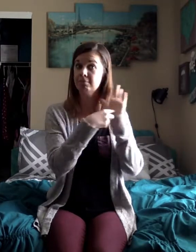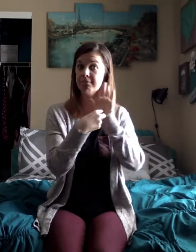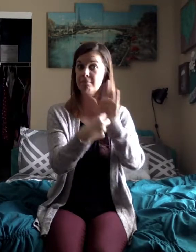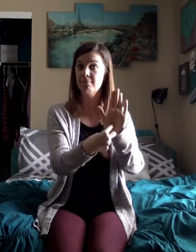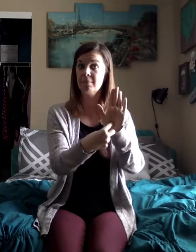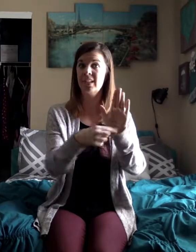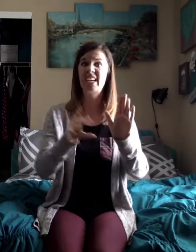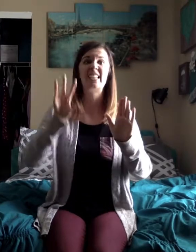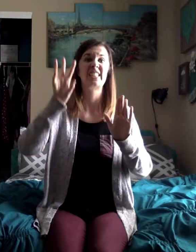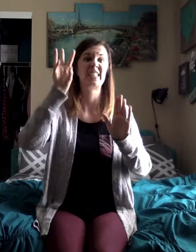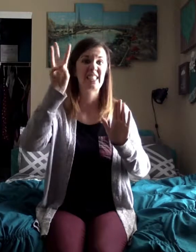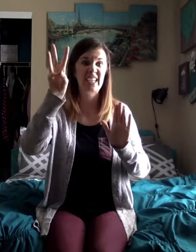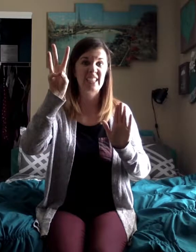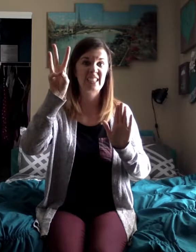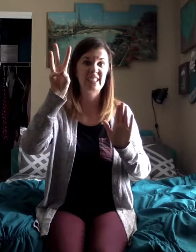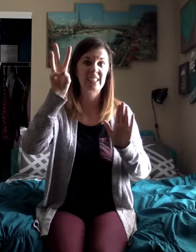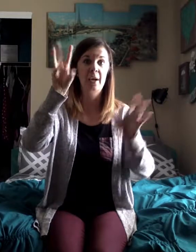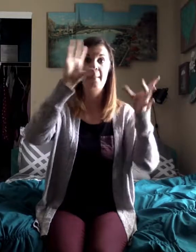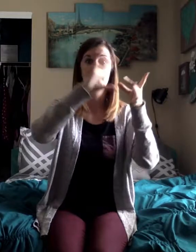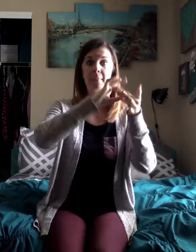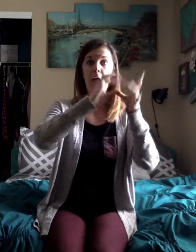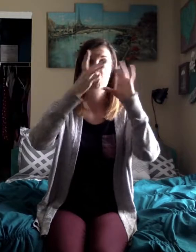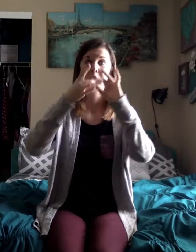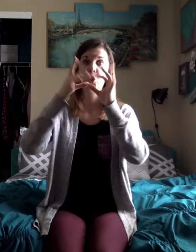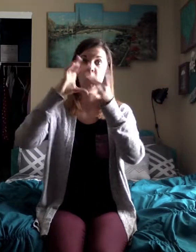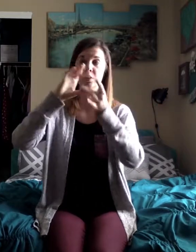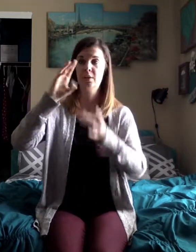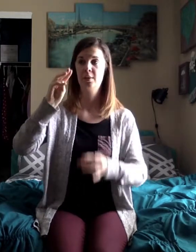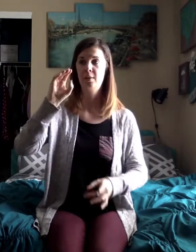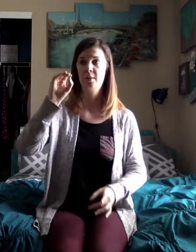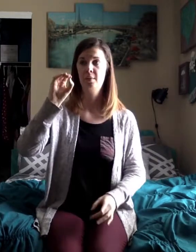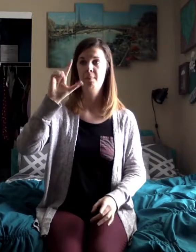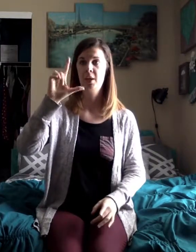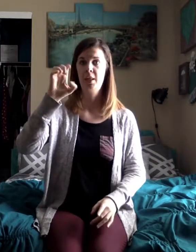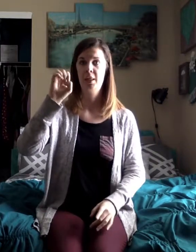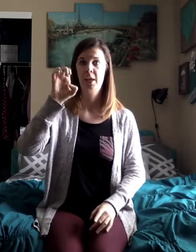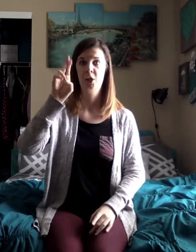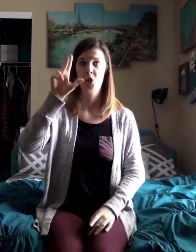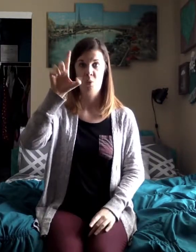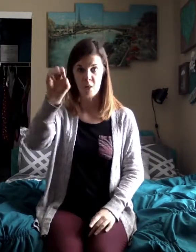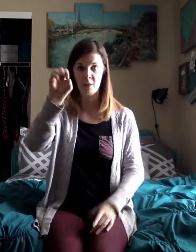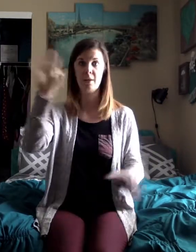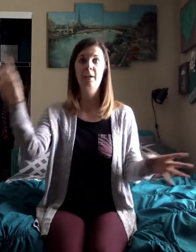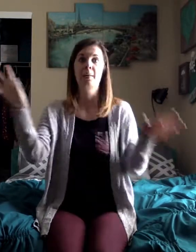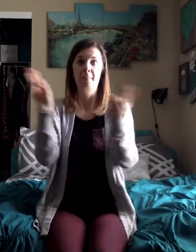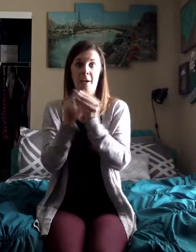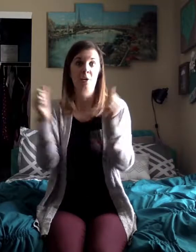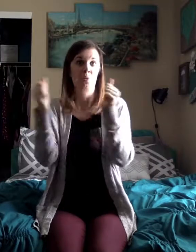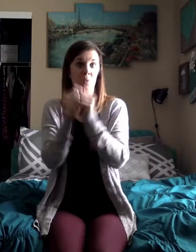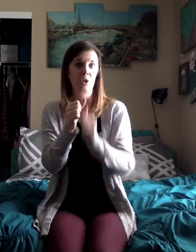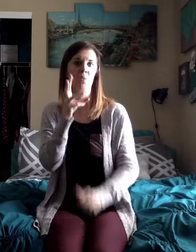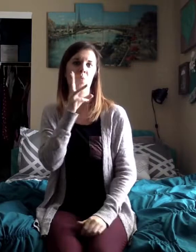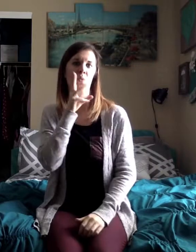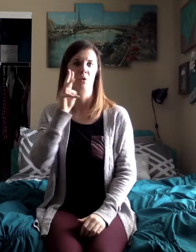dioxide molecules combining with 6 water molecules. And when that happens, it forms one